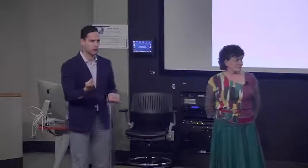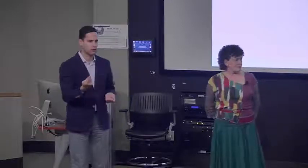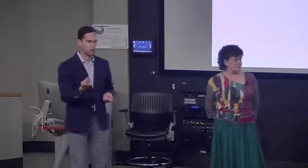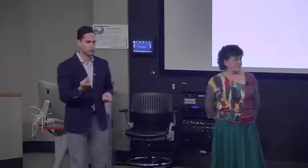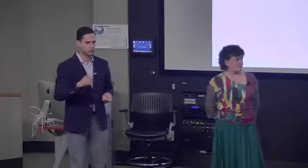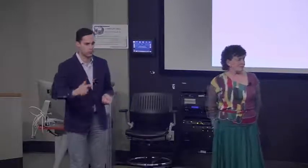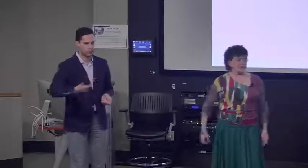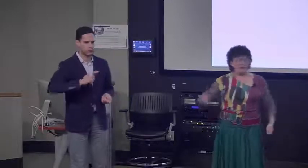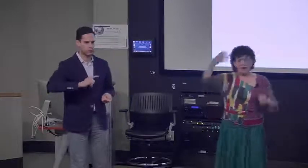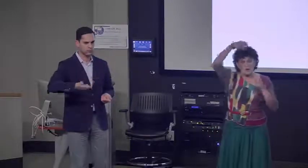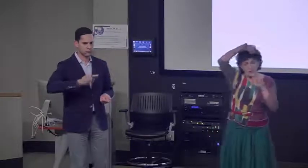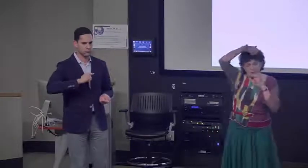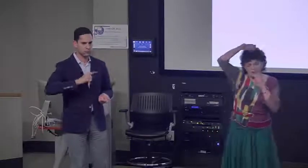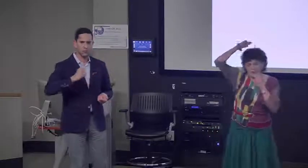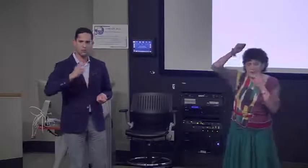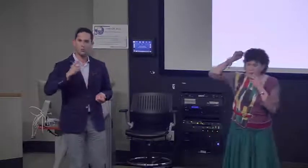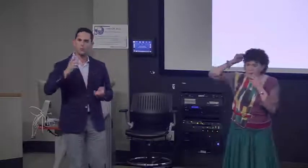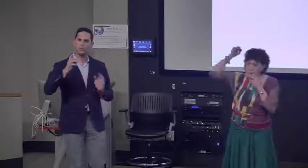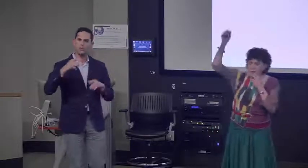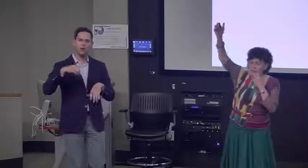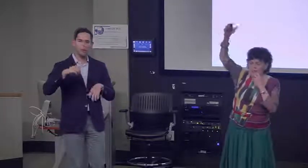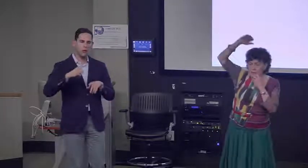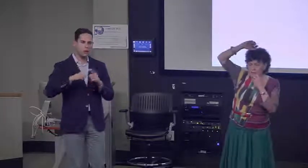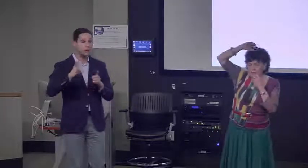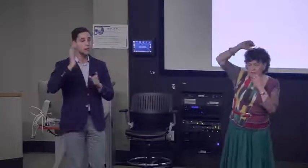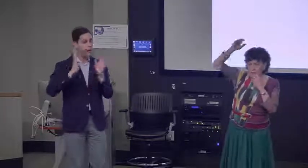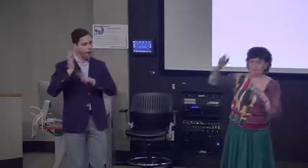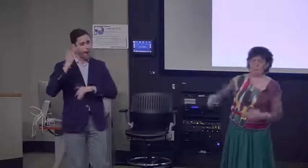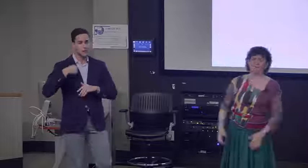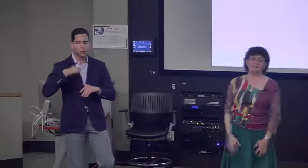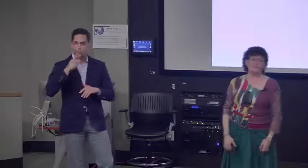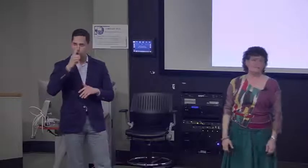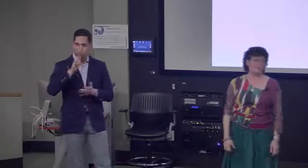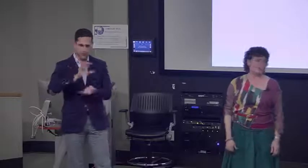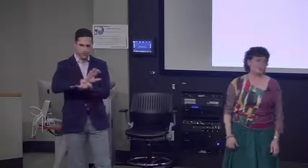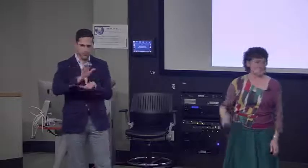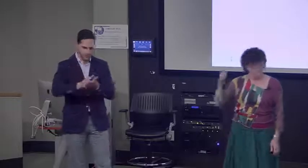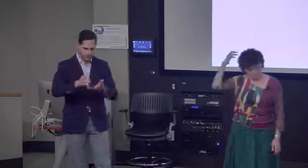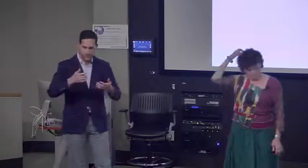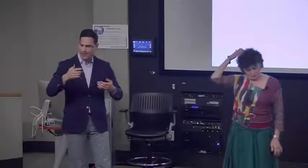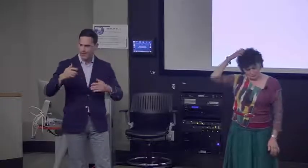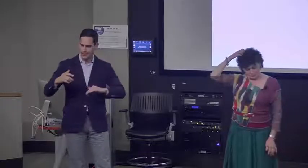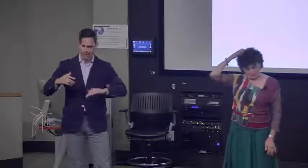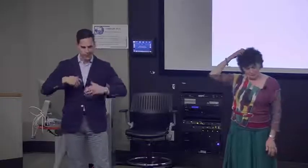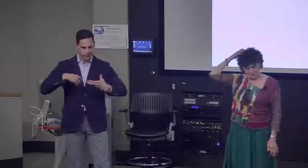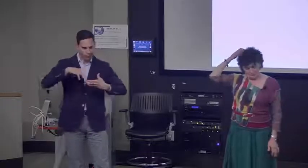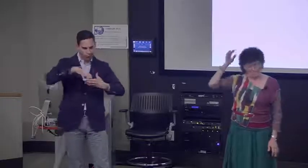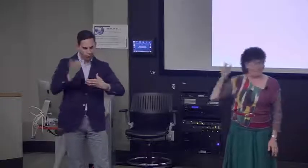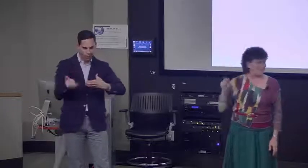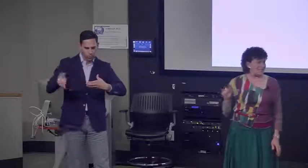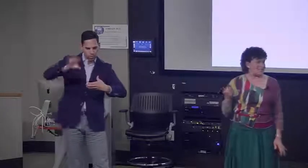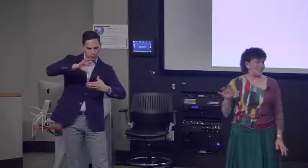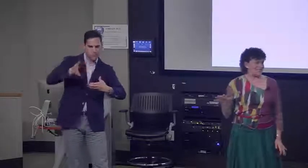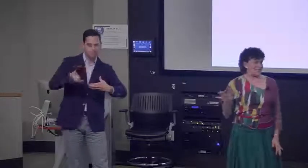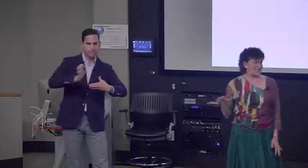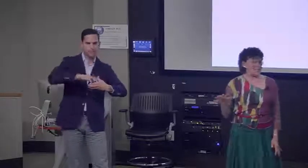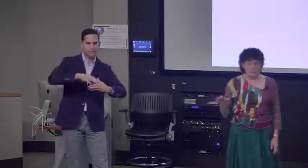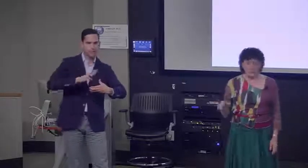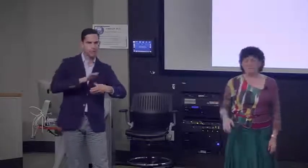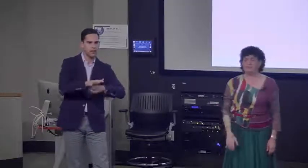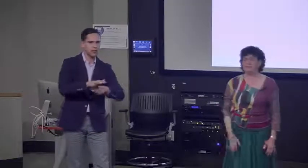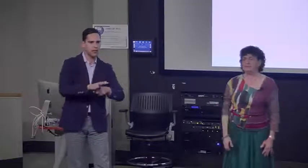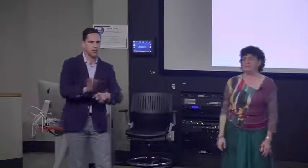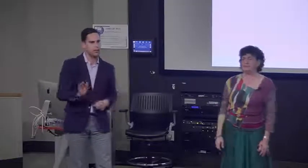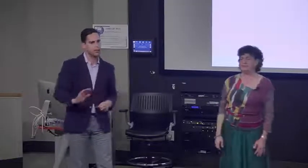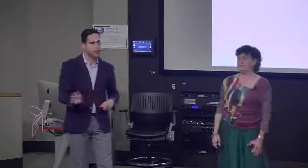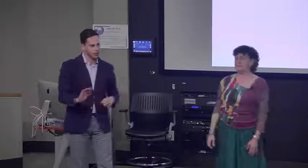quantity metaphor Just open the and kid's head just up said and pour it that's in. what's important. Right. But I think it's, you know, these